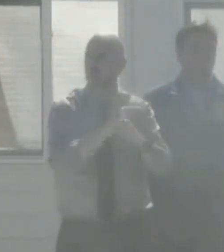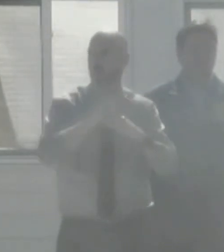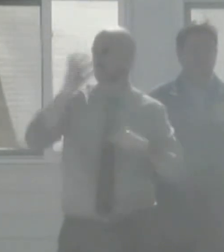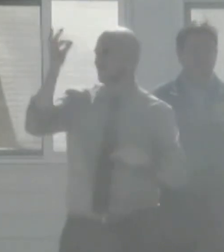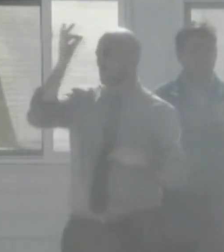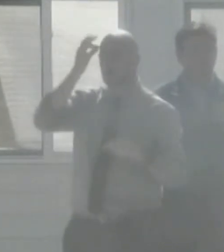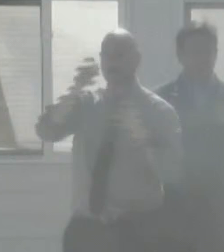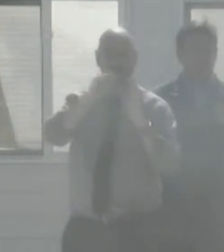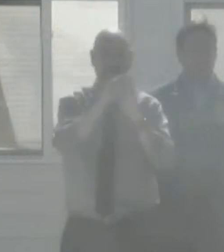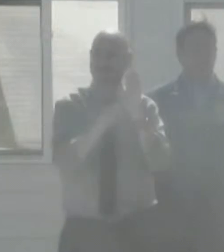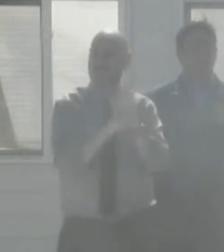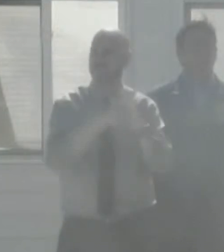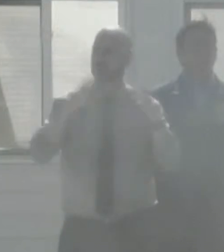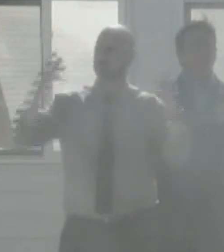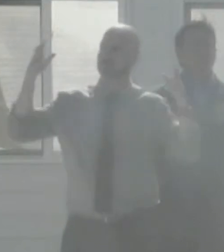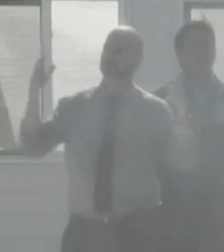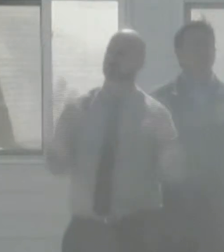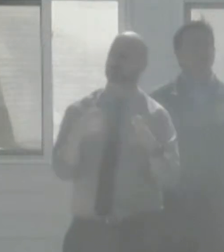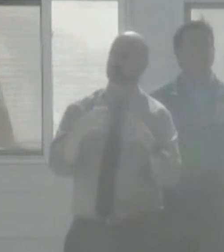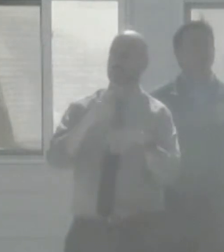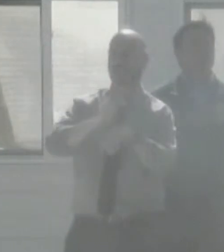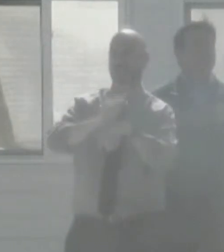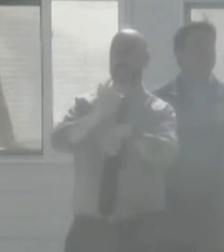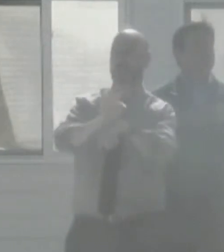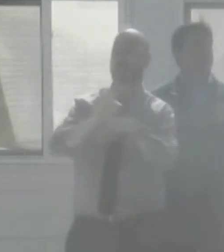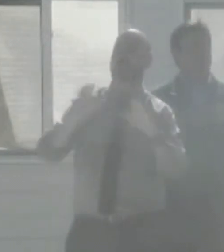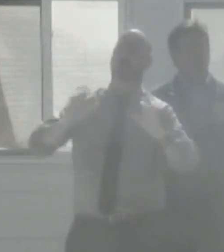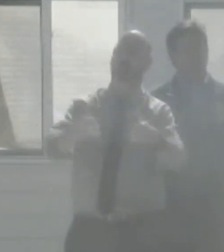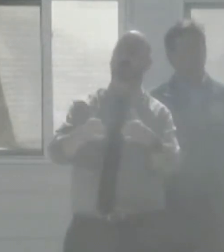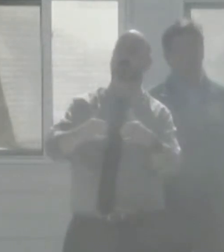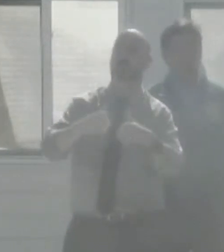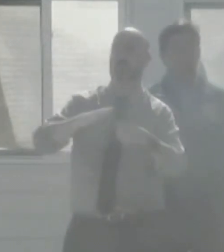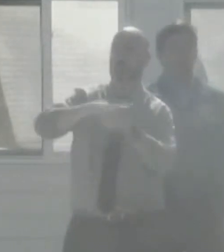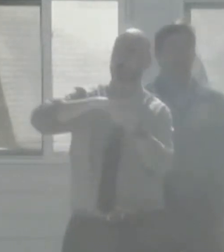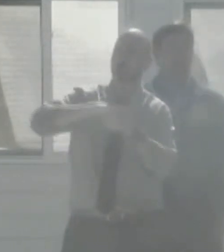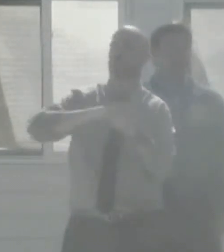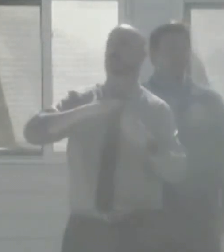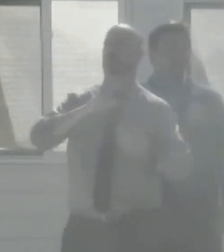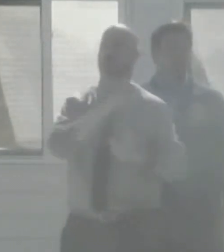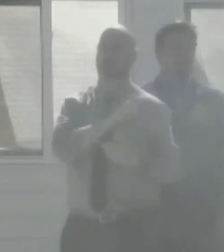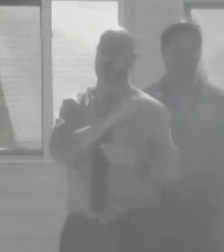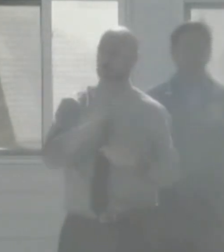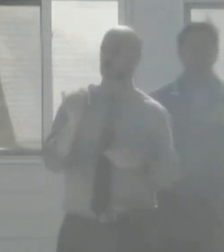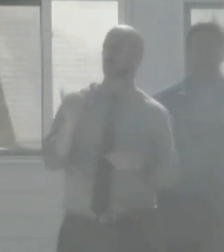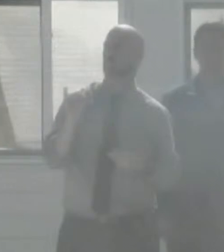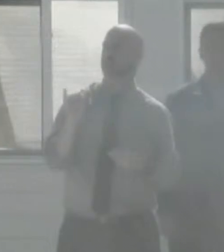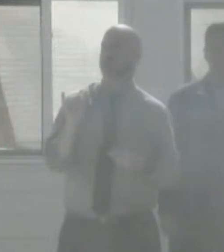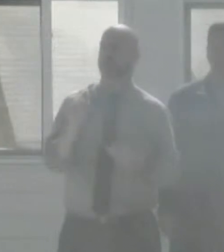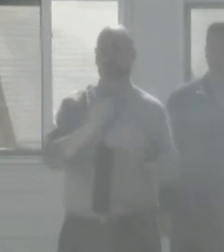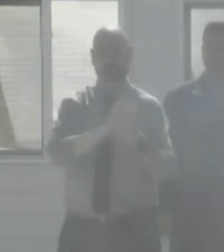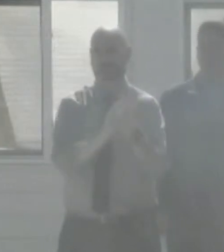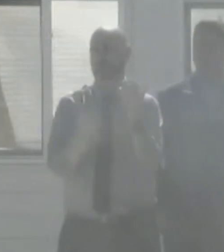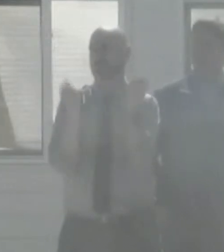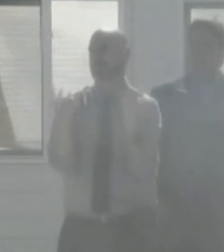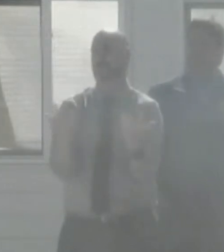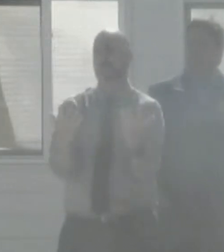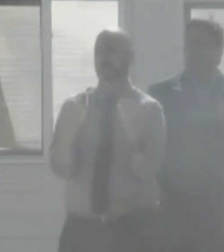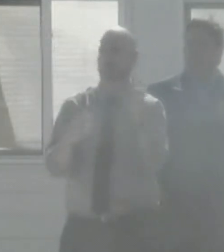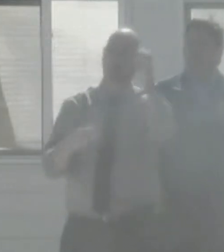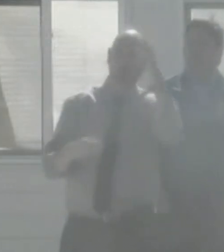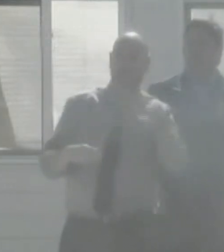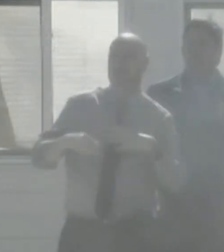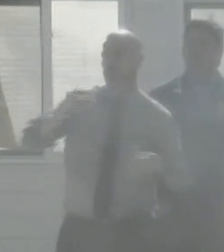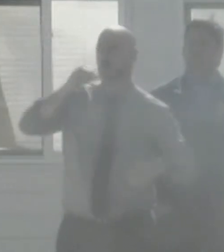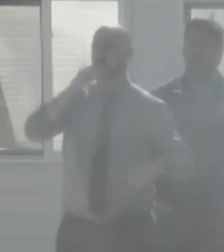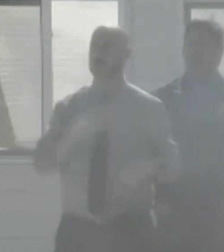USAR task forces that are in here, local sheriff's offices. These men and women, went through the storm